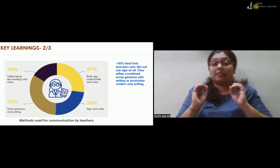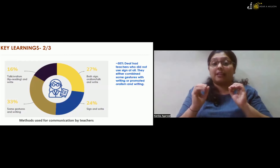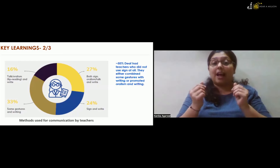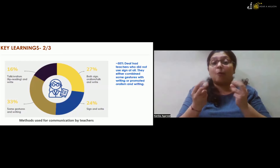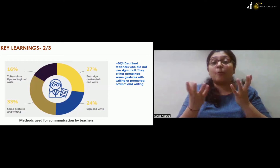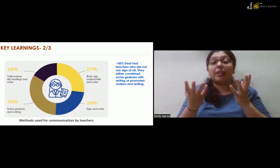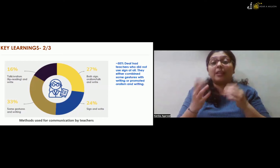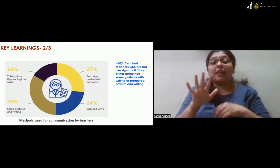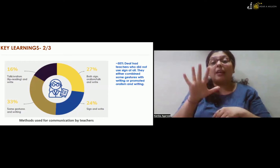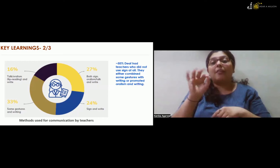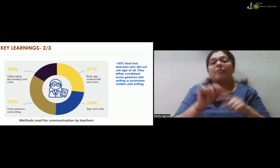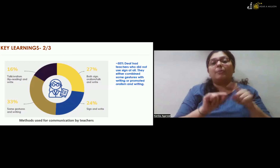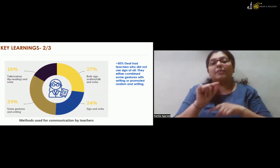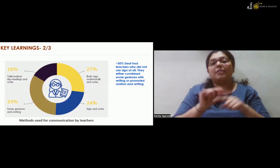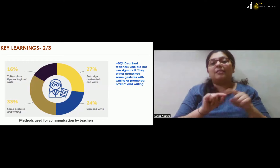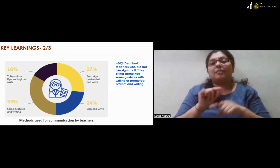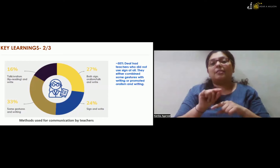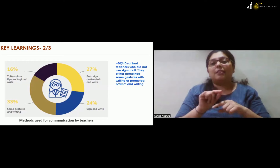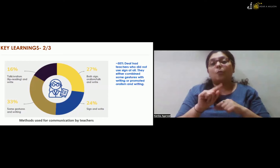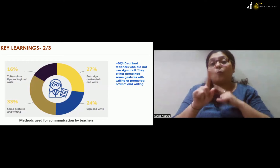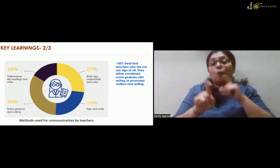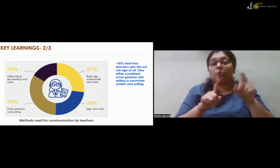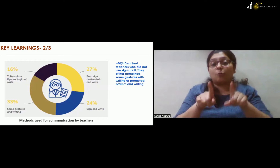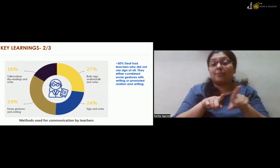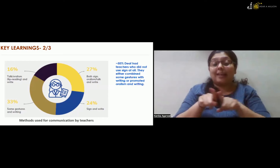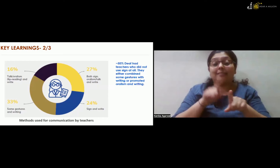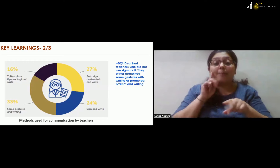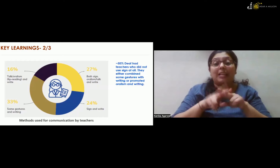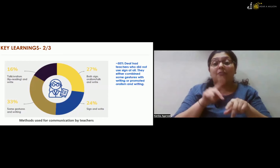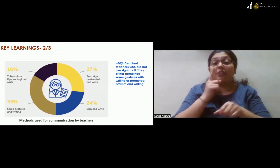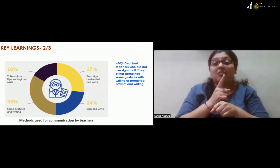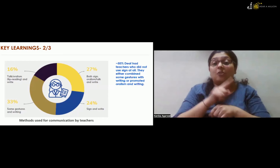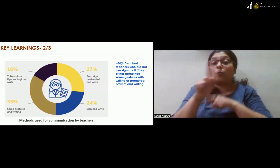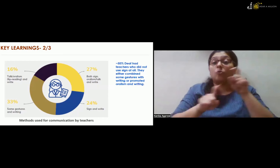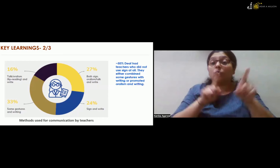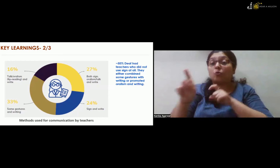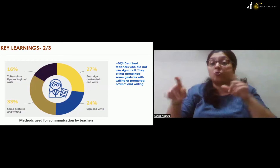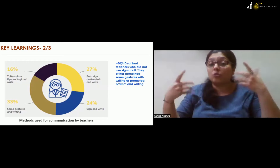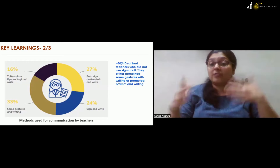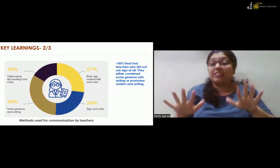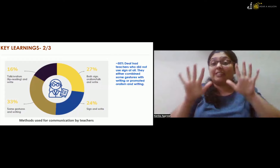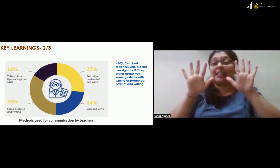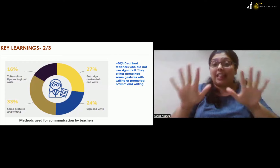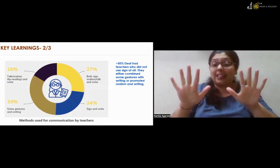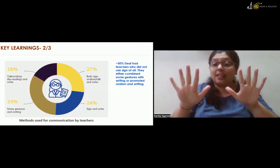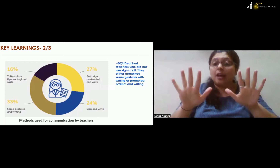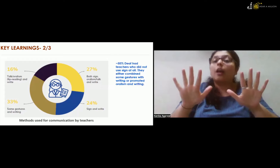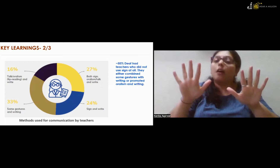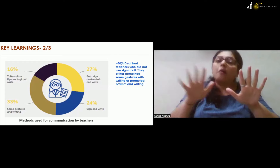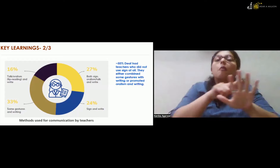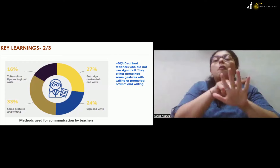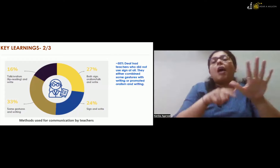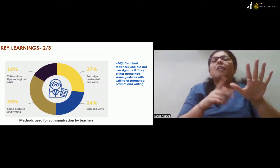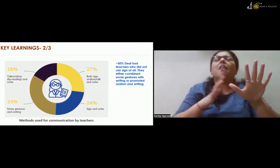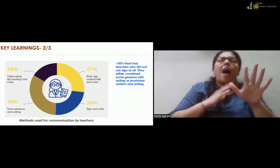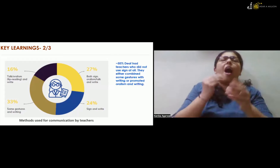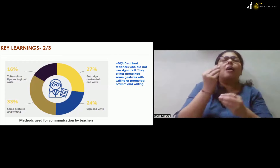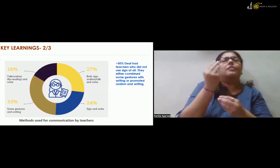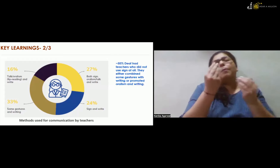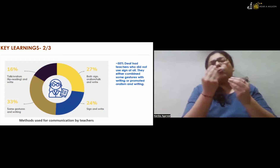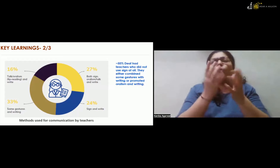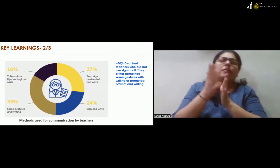said that, yeah, many of them, about 50% said that no, the teachers are not using any sign.